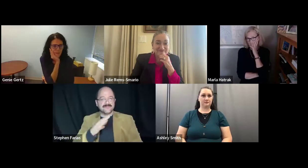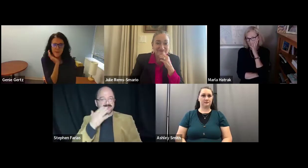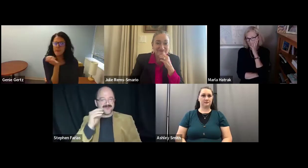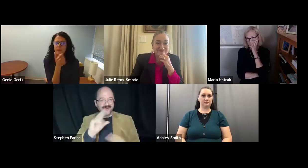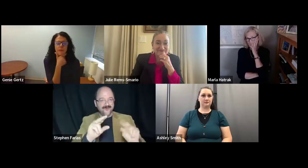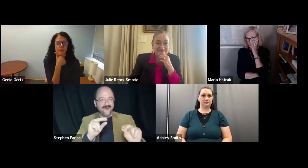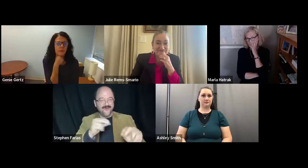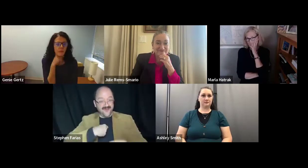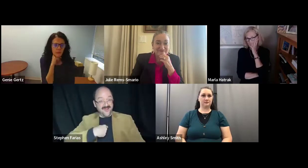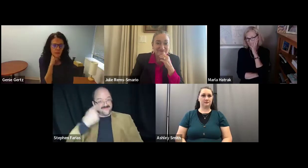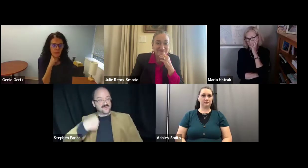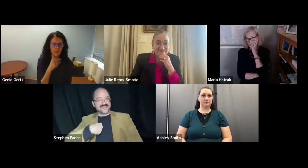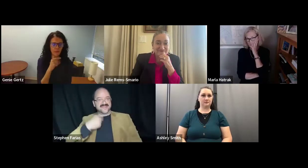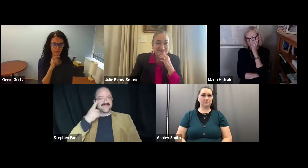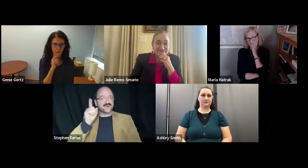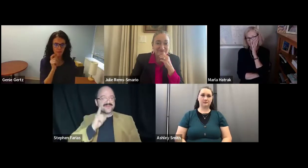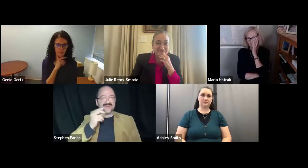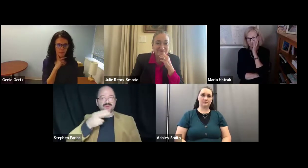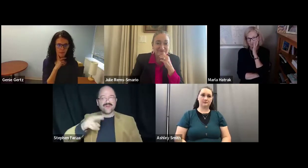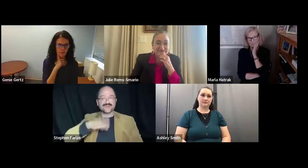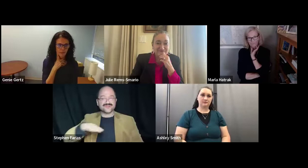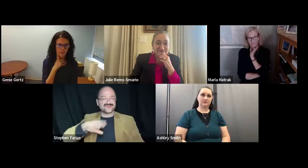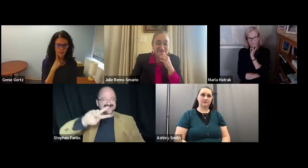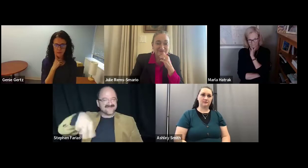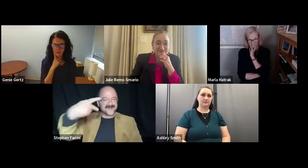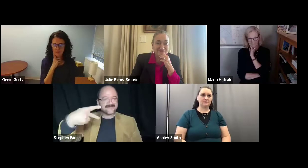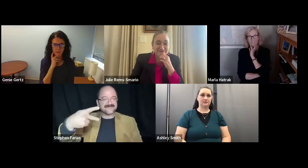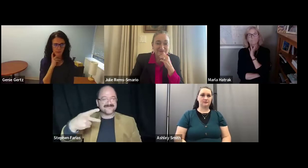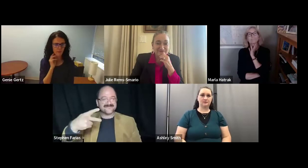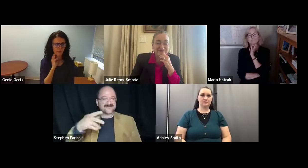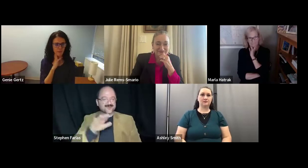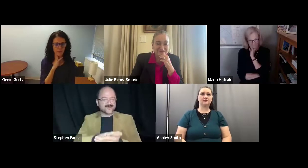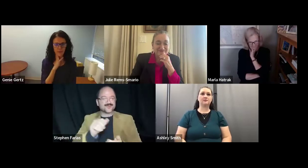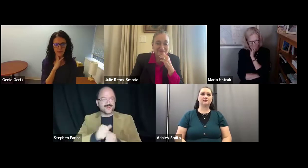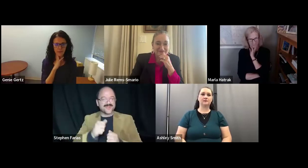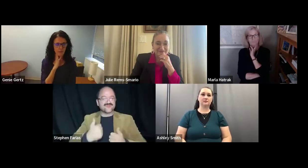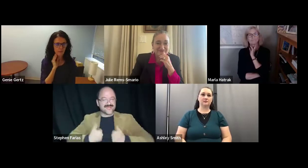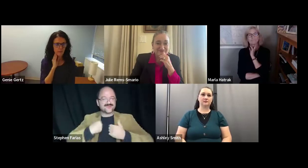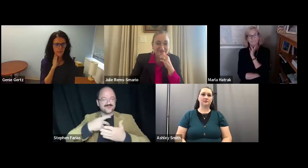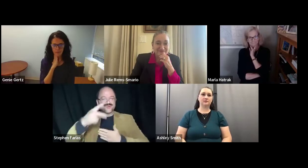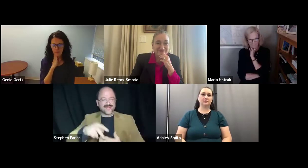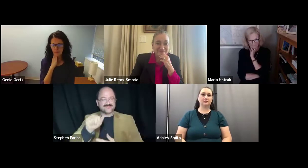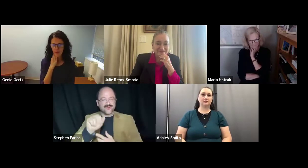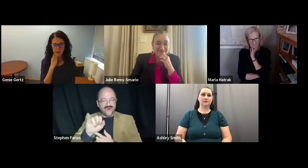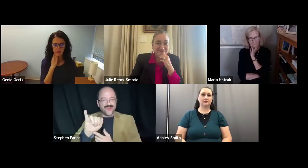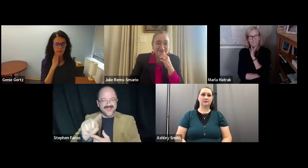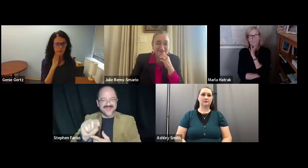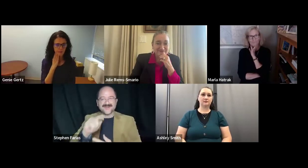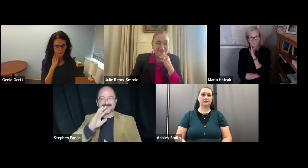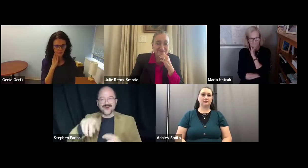program at this environment. And I'm thinking to myself immediately, no, hold on a second. This should be the exact opposite for deaf and hard of hearing children.